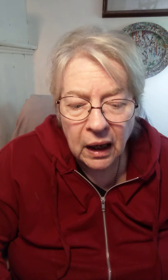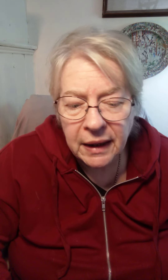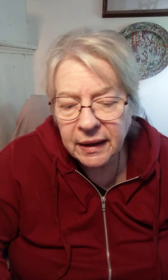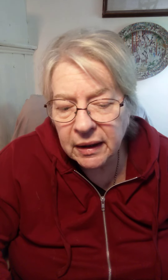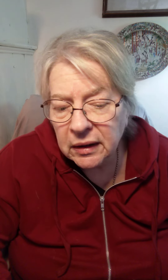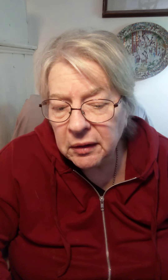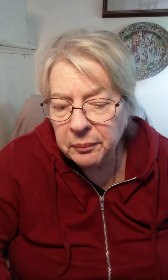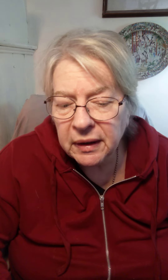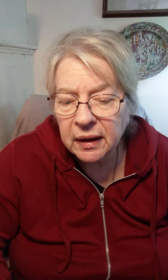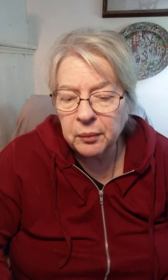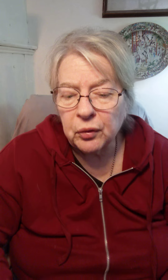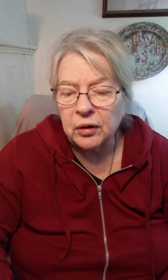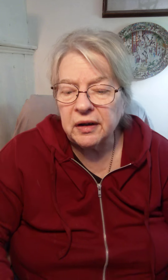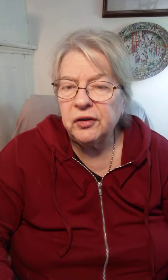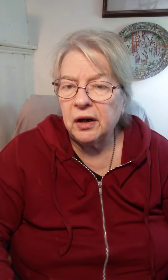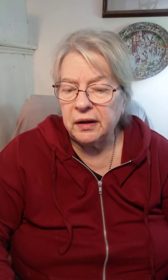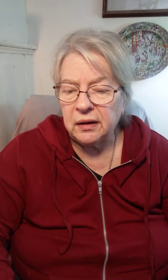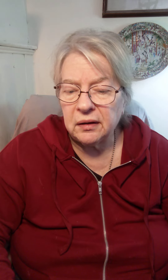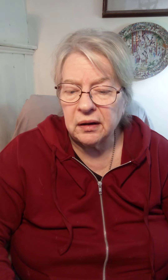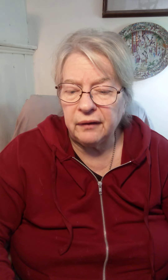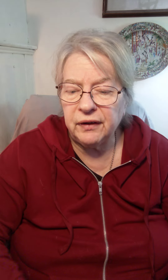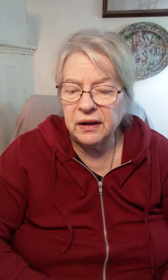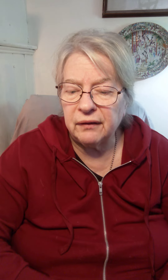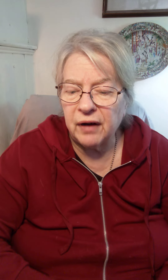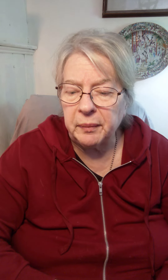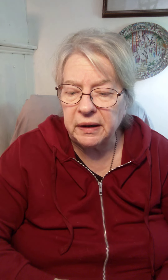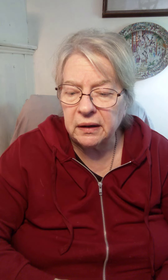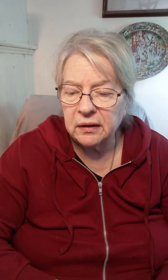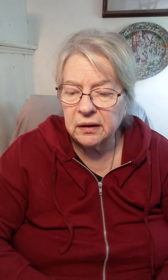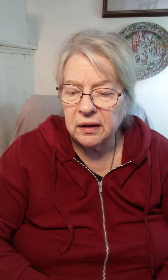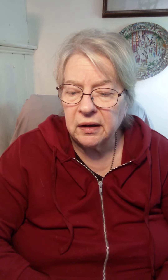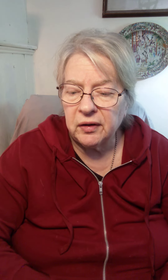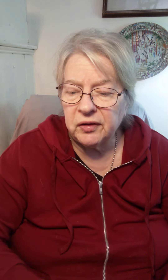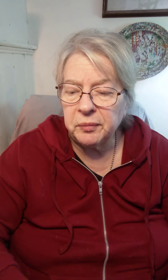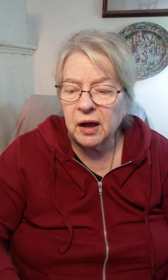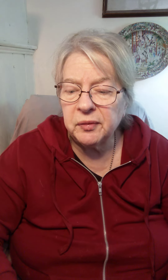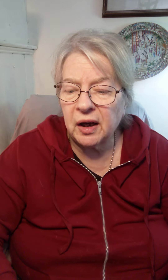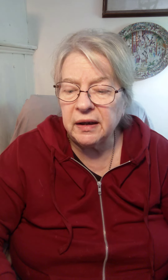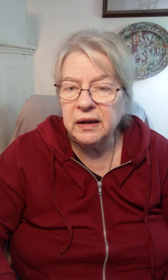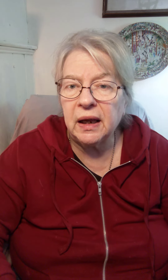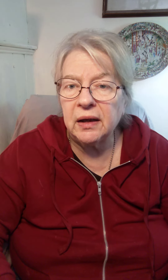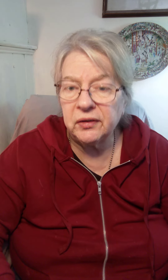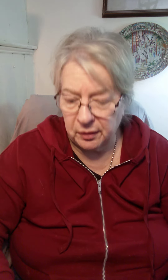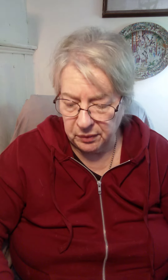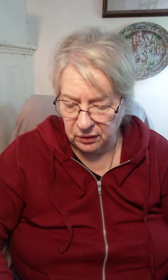I can't eat meat anymore. It's yucky. I feel like vomiting. Sometimes I eat eggs and milk.